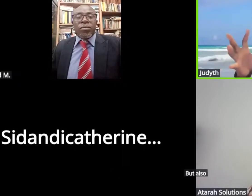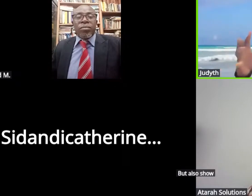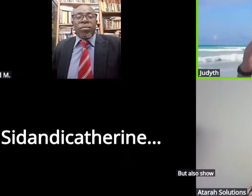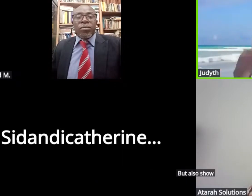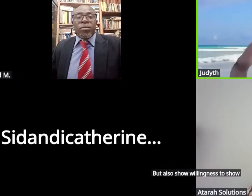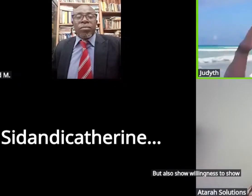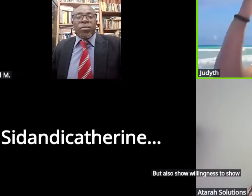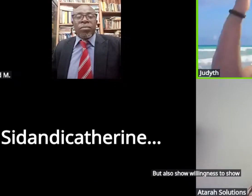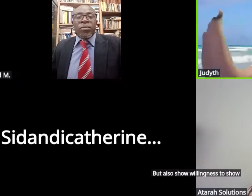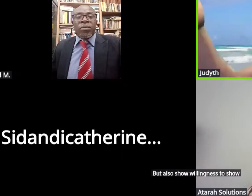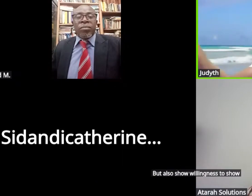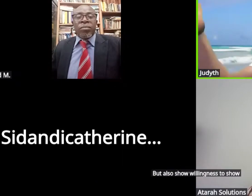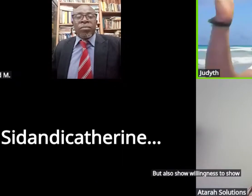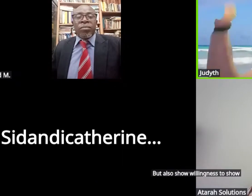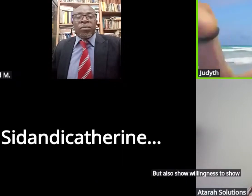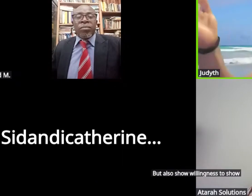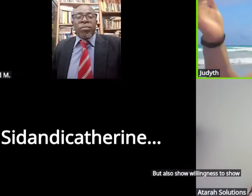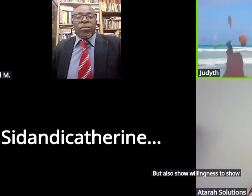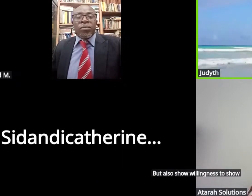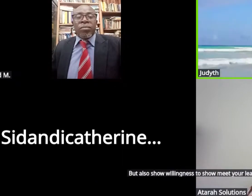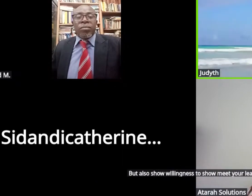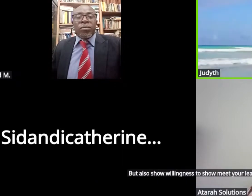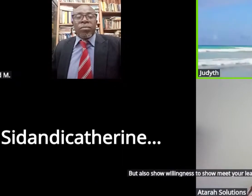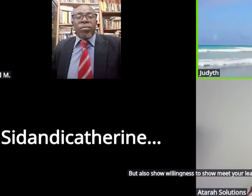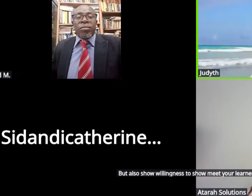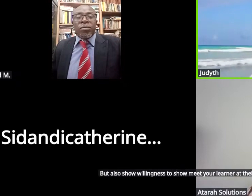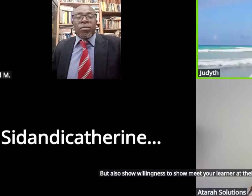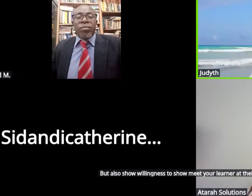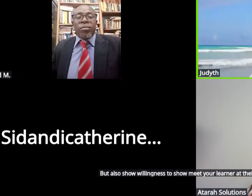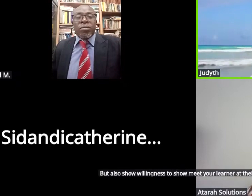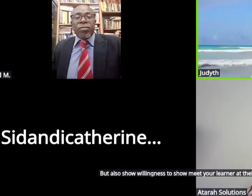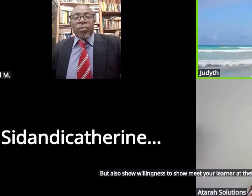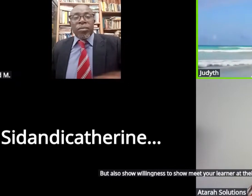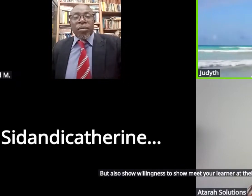to meet your learner at their point of need.